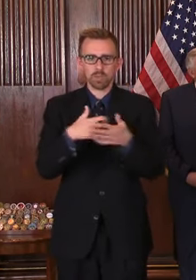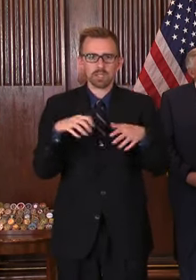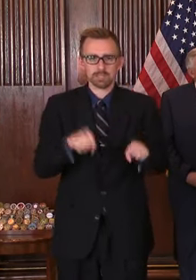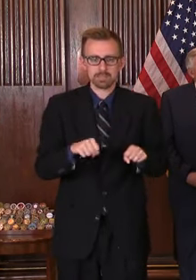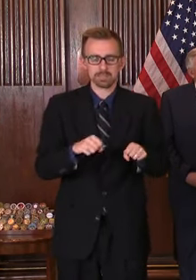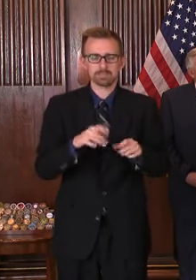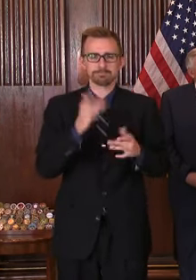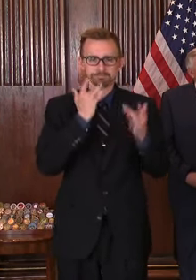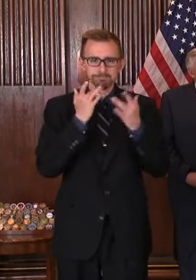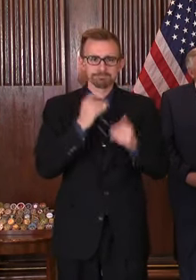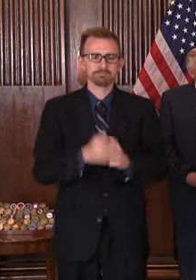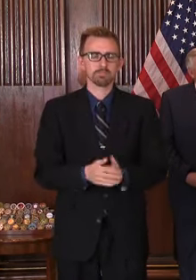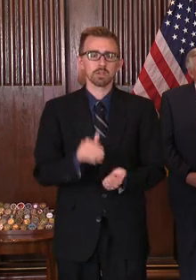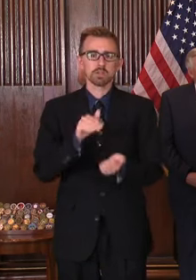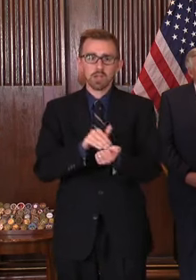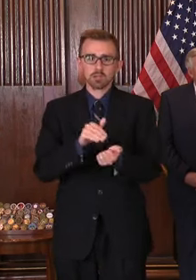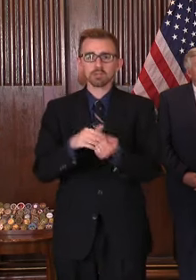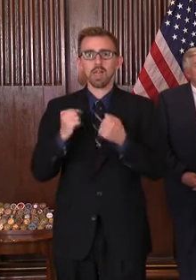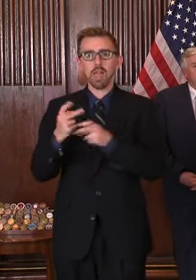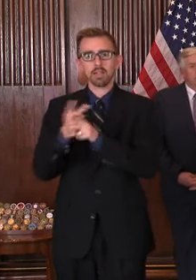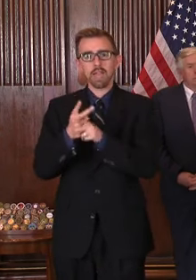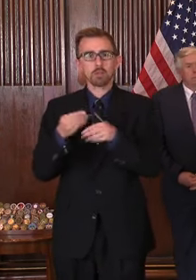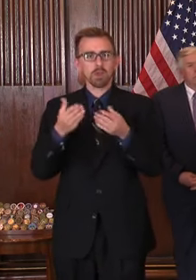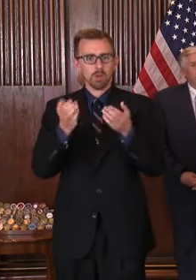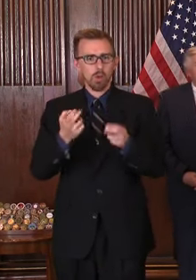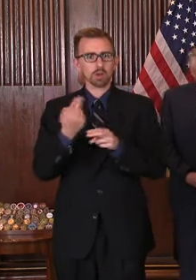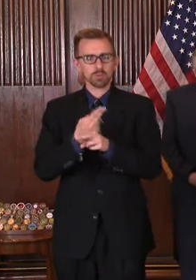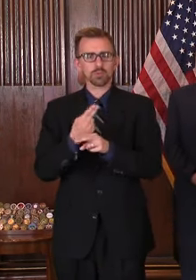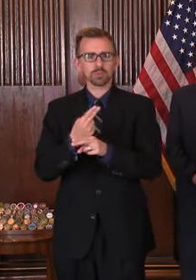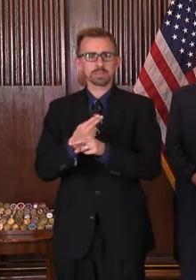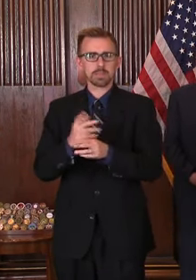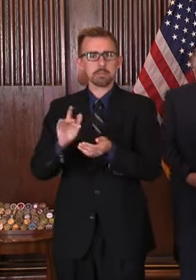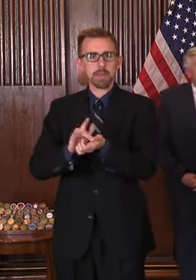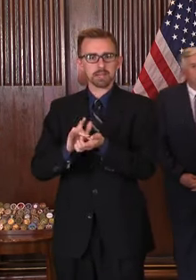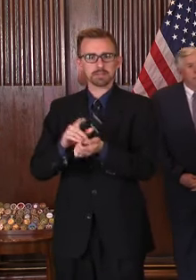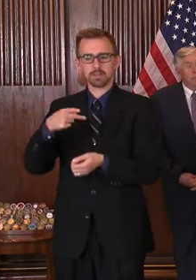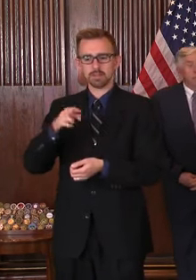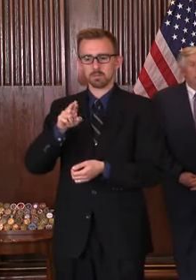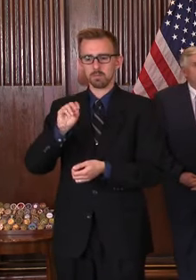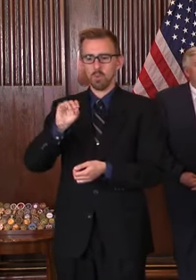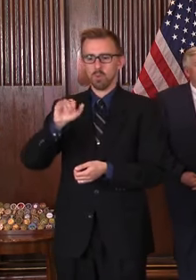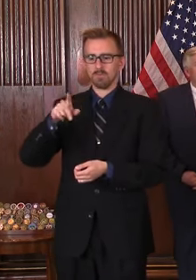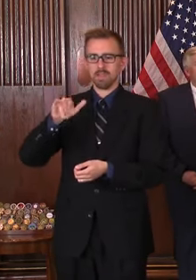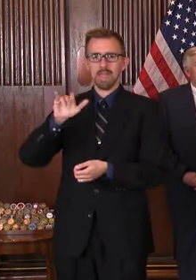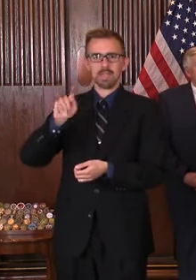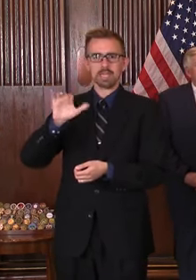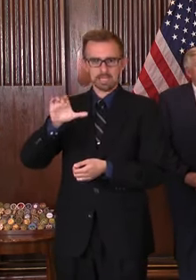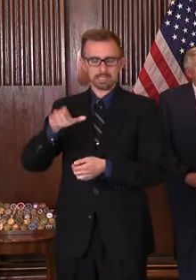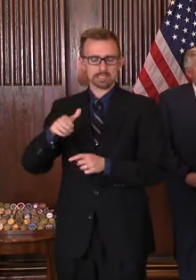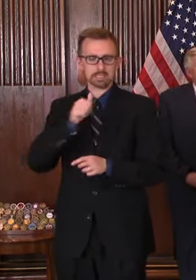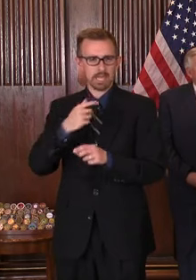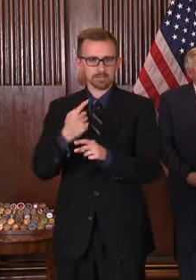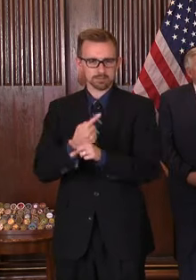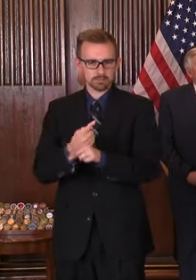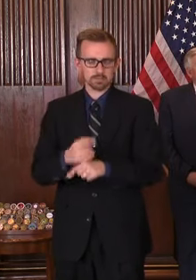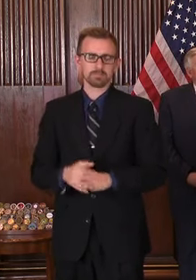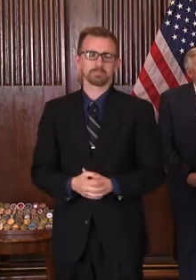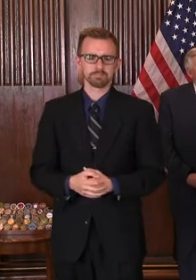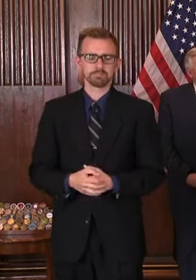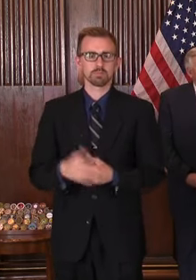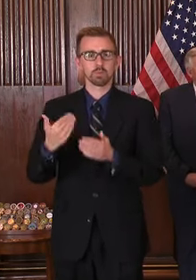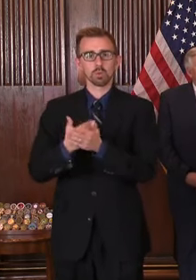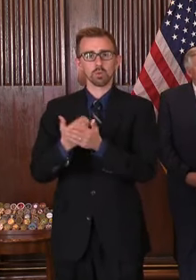Doctors, healthcare providers wanted to use it prophylactically, which it's not indicated. There's some new guidance